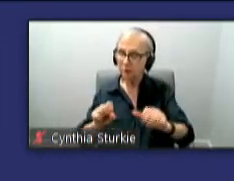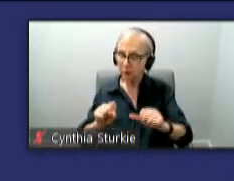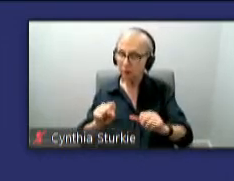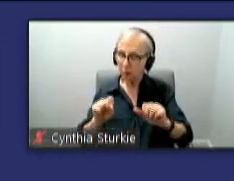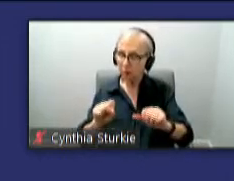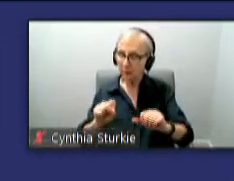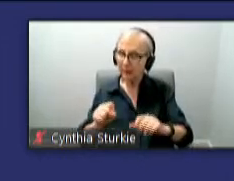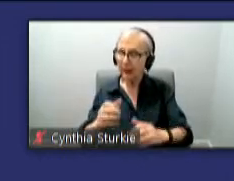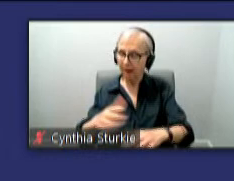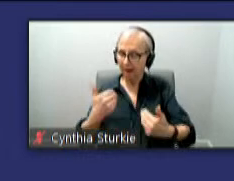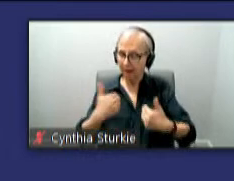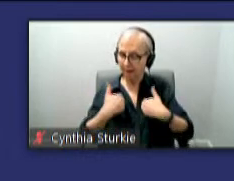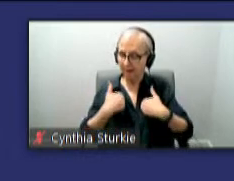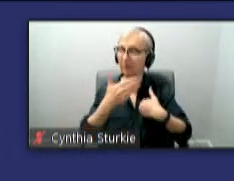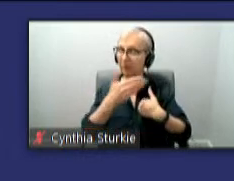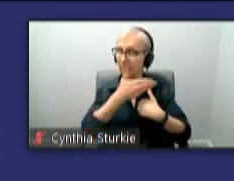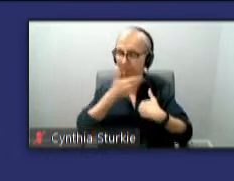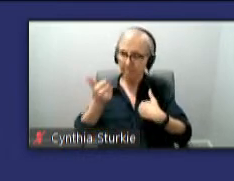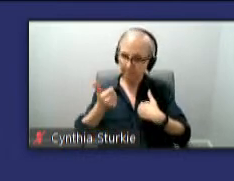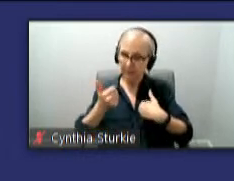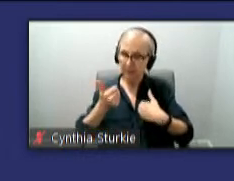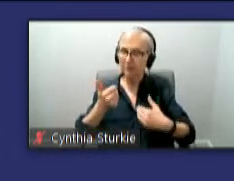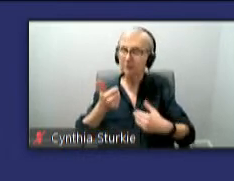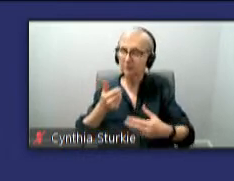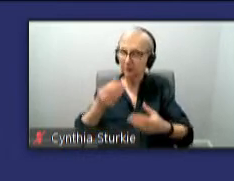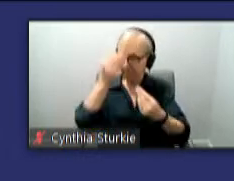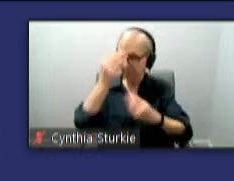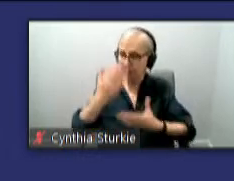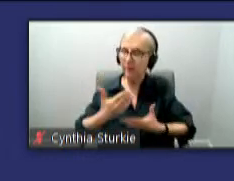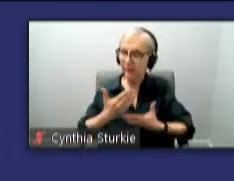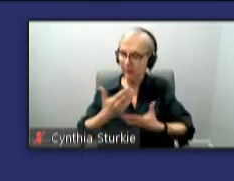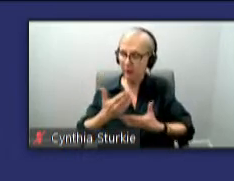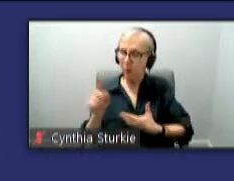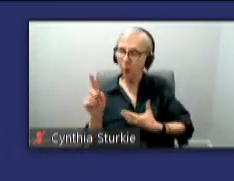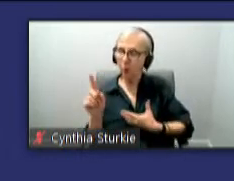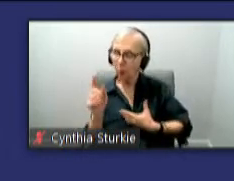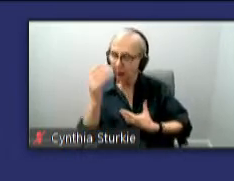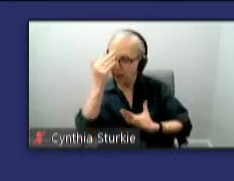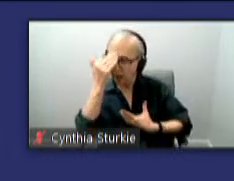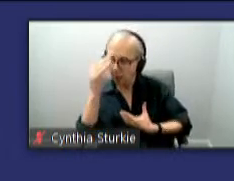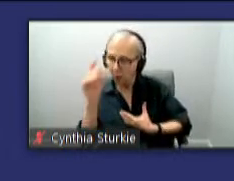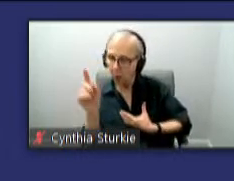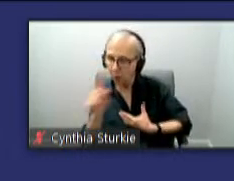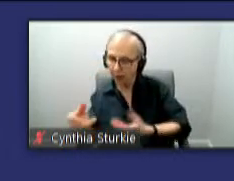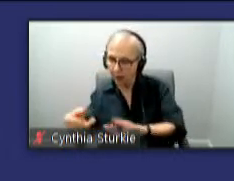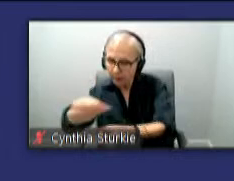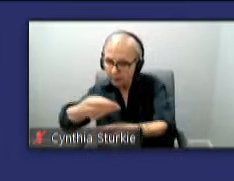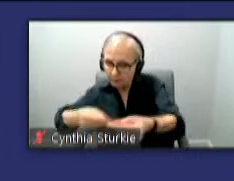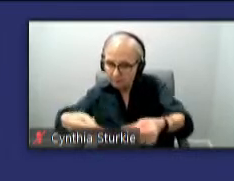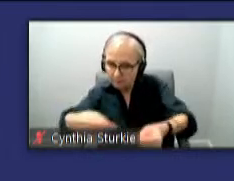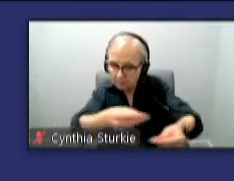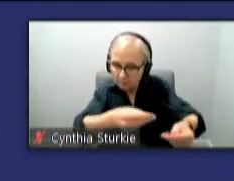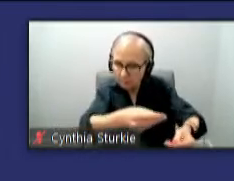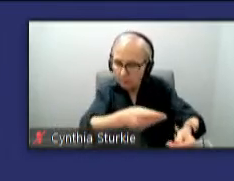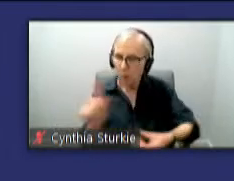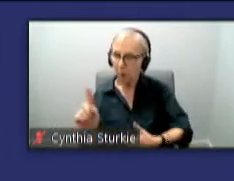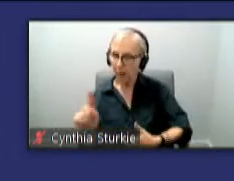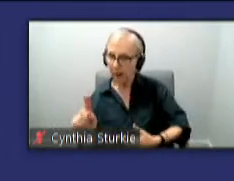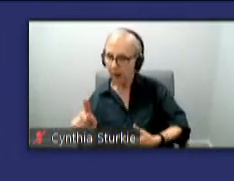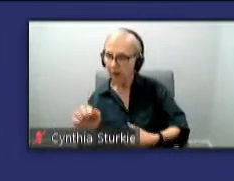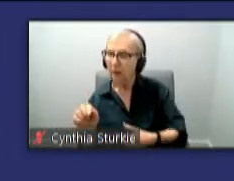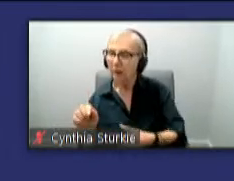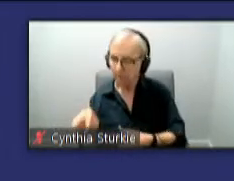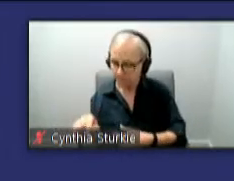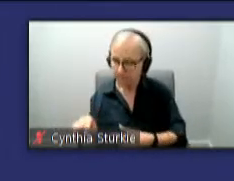available about how and where COVID-19 is circulating, while tracking variants of concern here in Colorado.